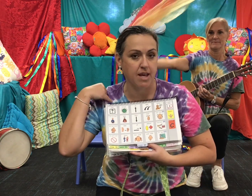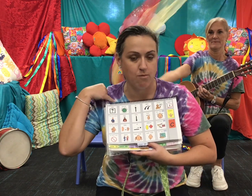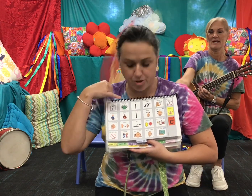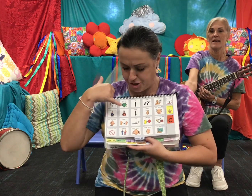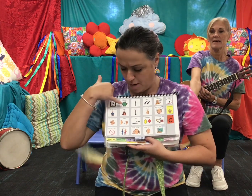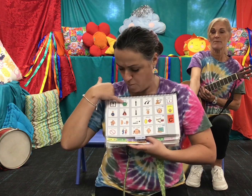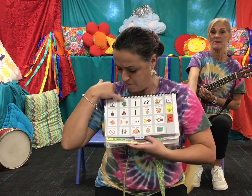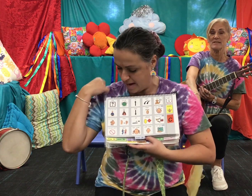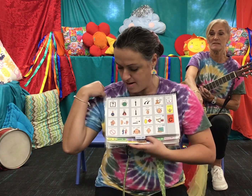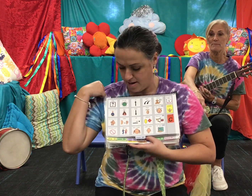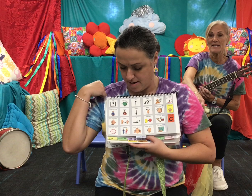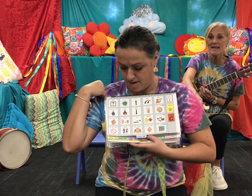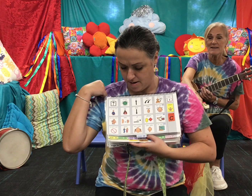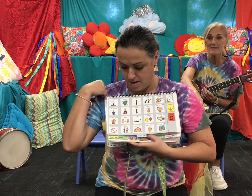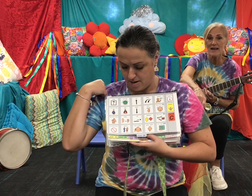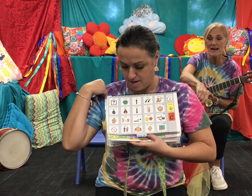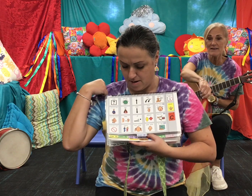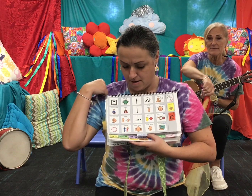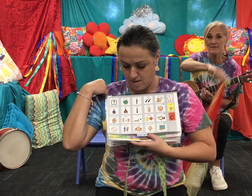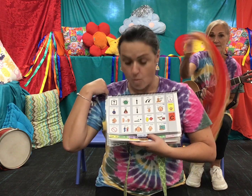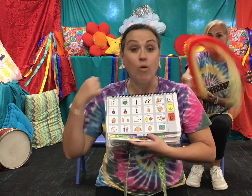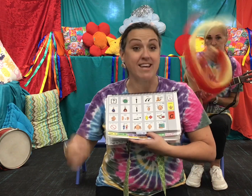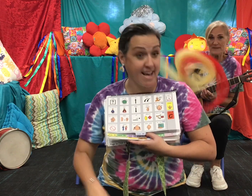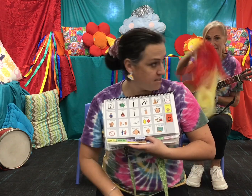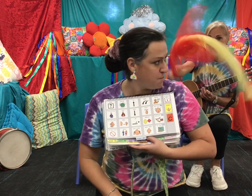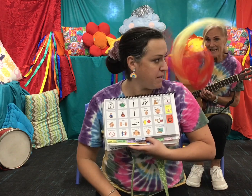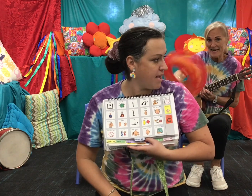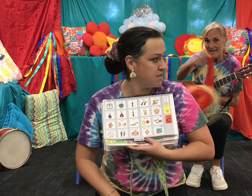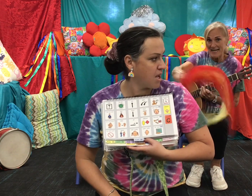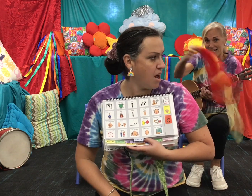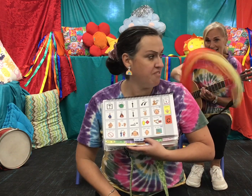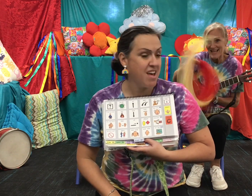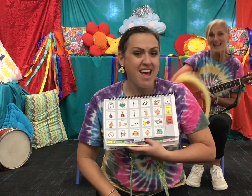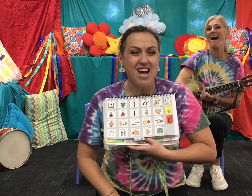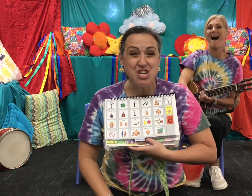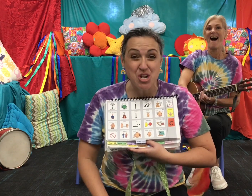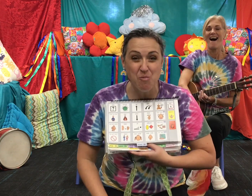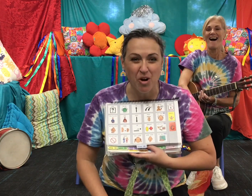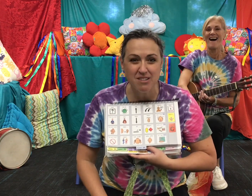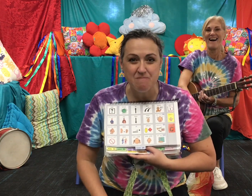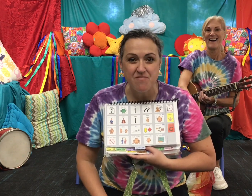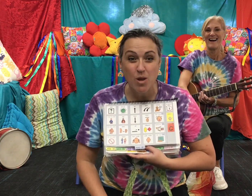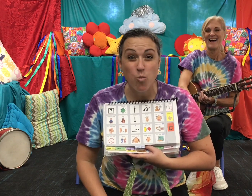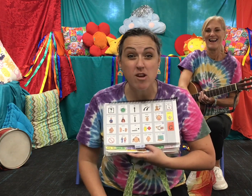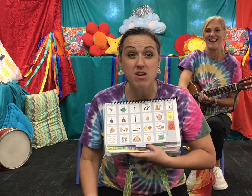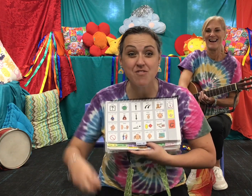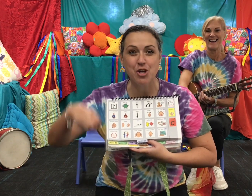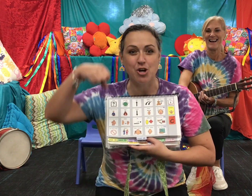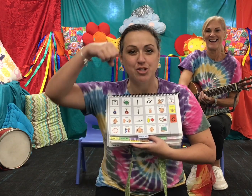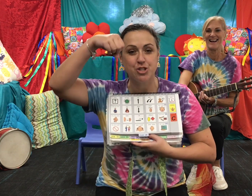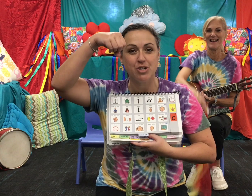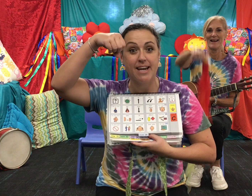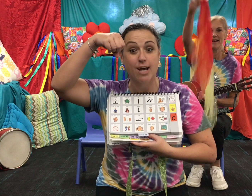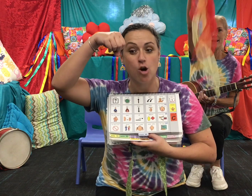end what shape we make. Can we spin our scarf? We can spin our scarf. And you know what? We're even going to let go of